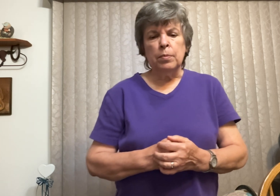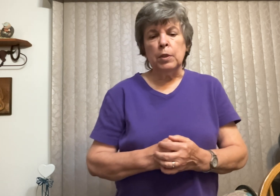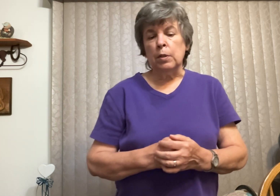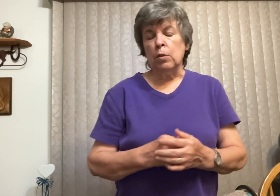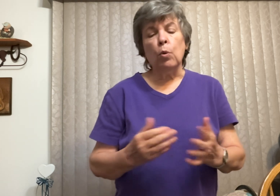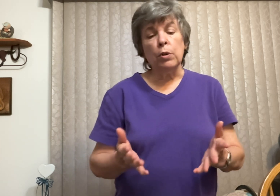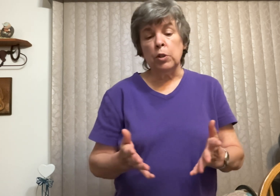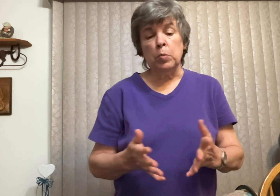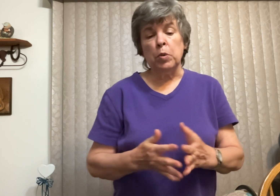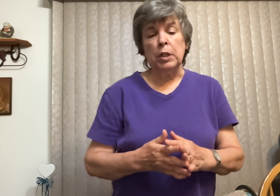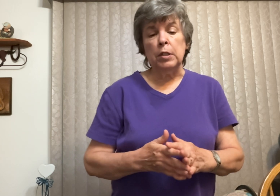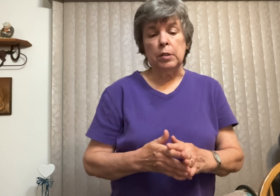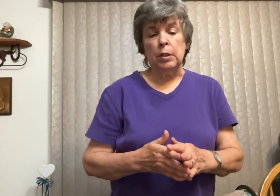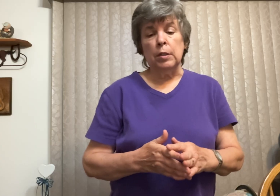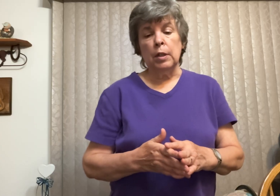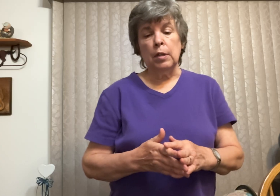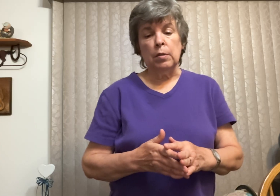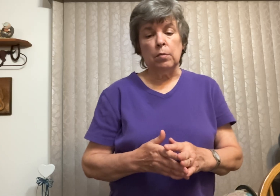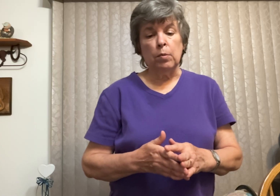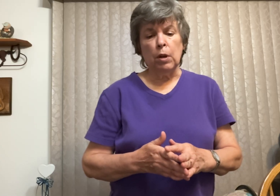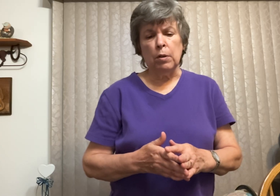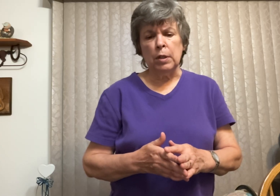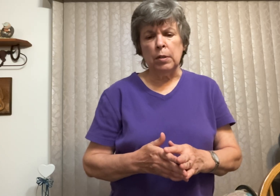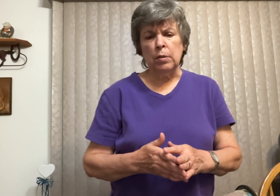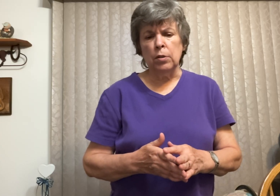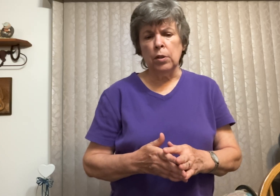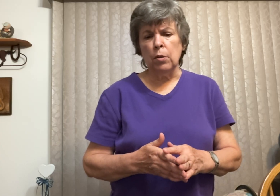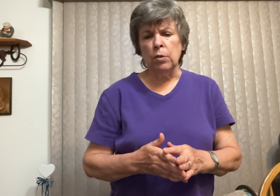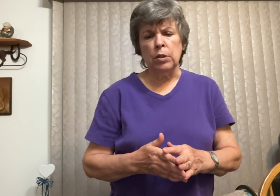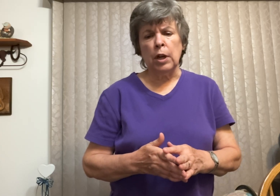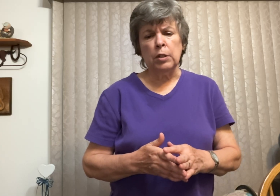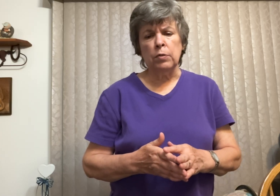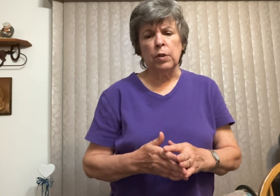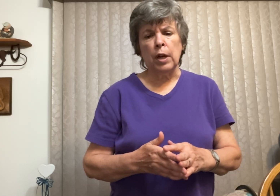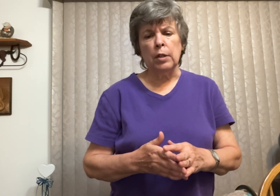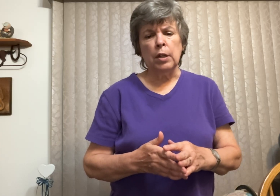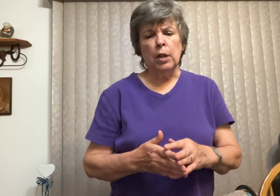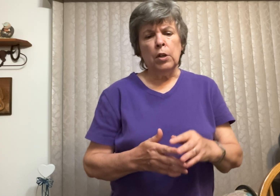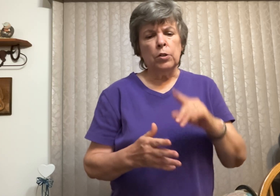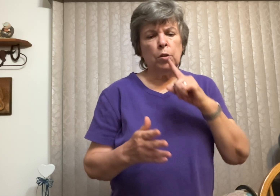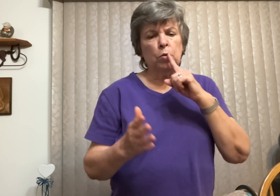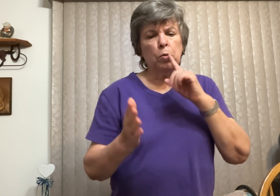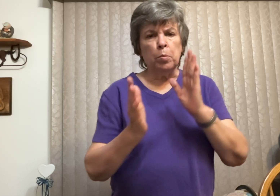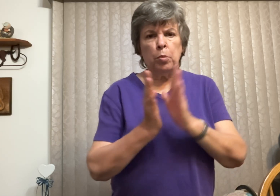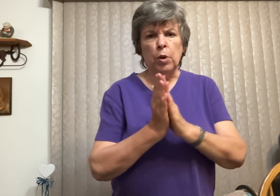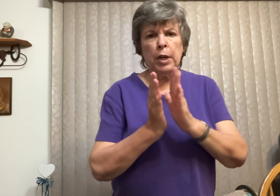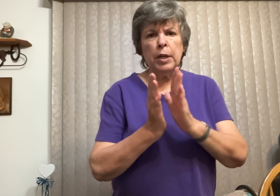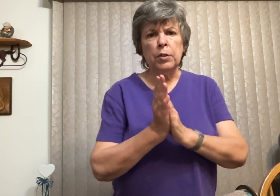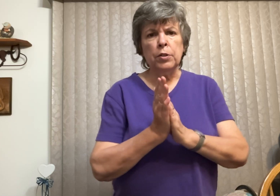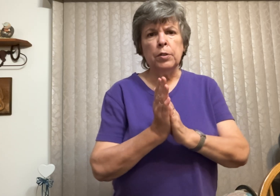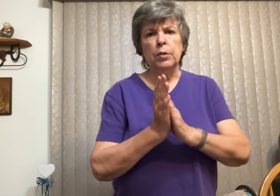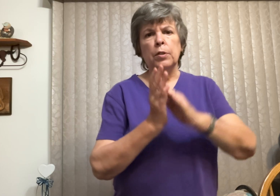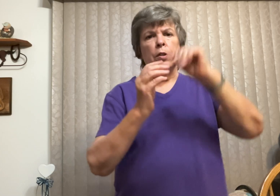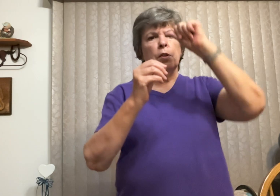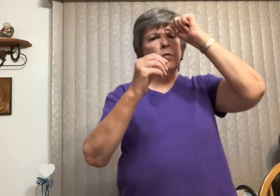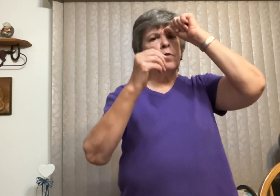The chorus is pretty easy, and we already know the signs for that. So praise the